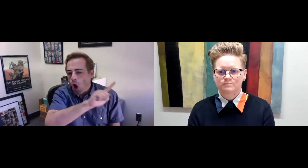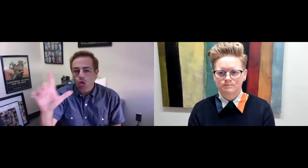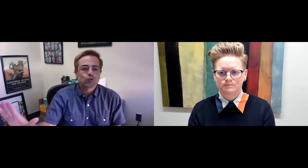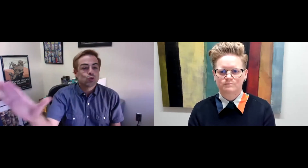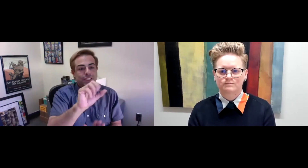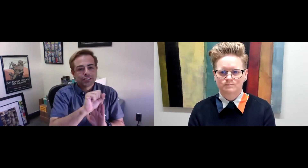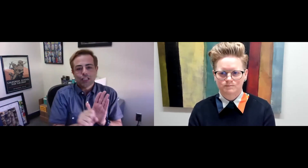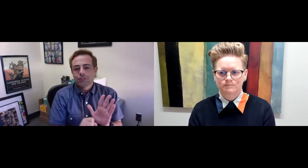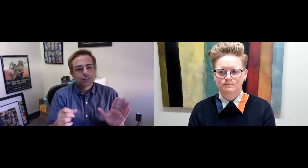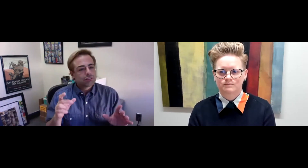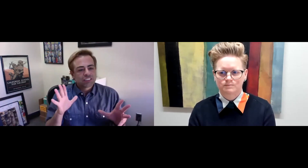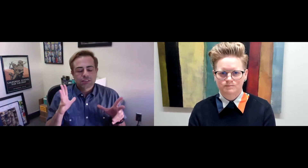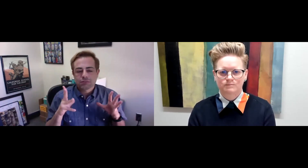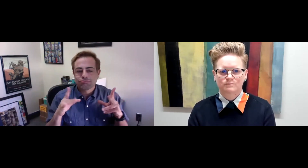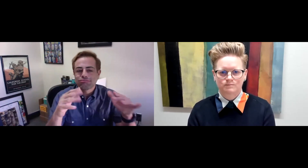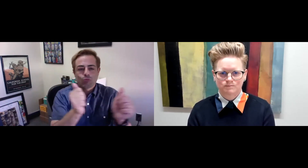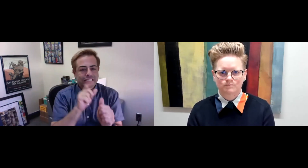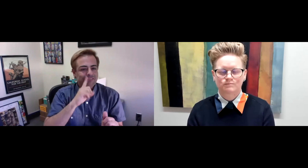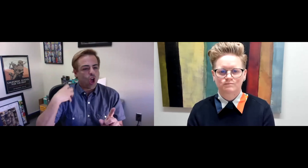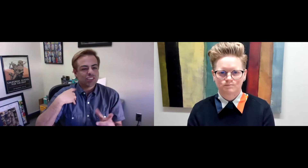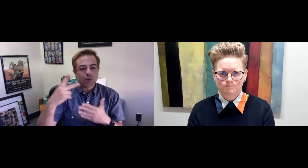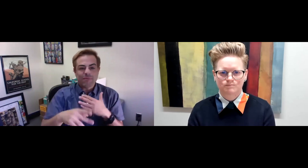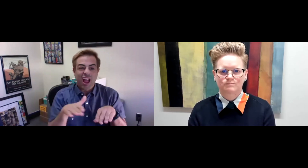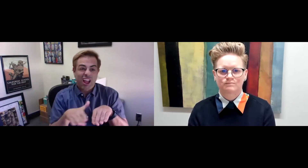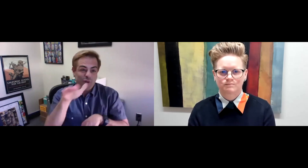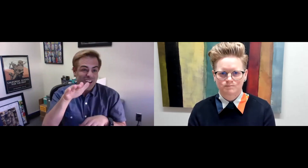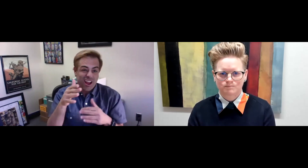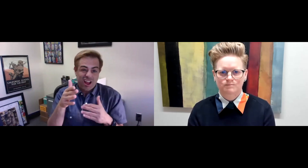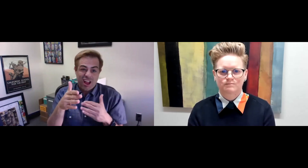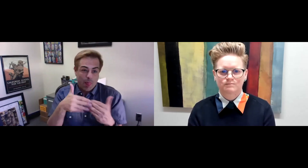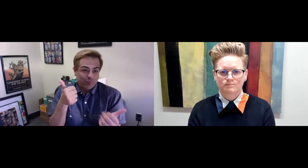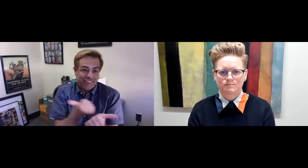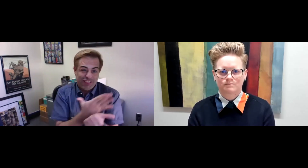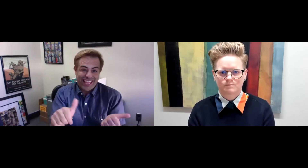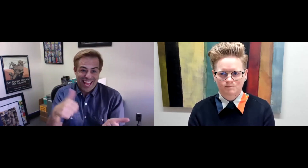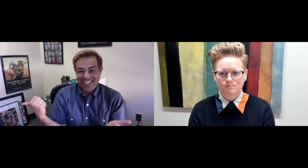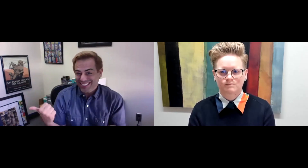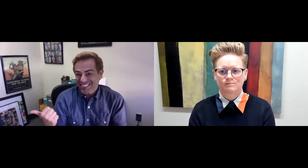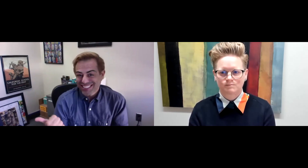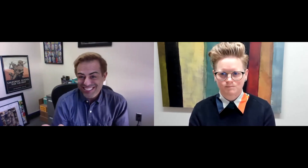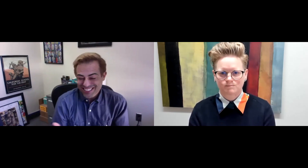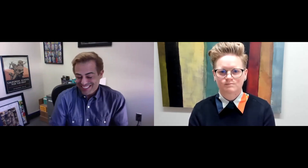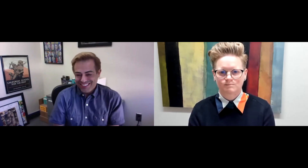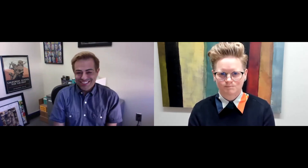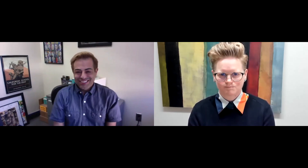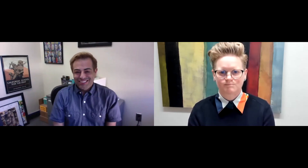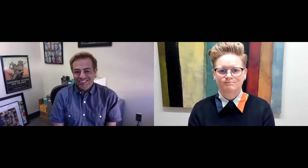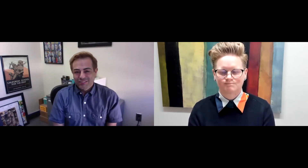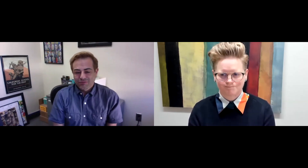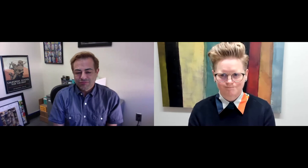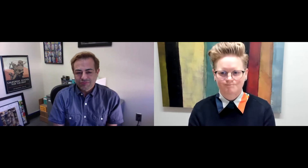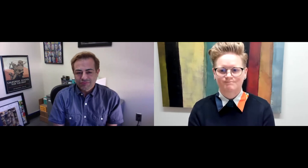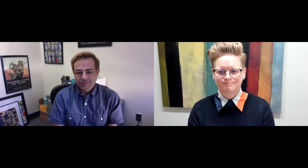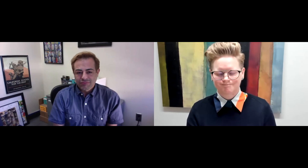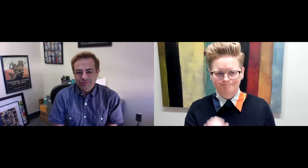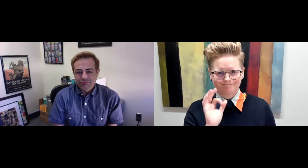languages. So I think all of the states really